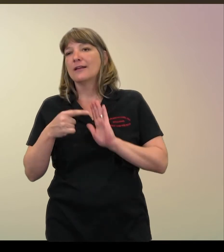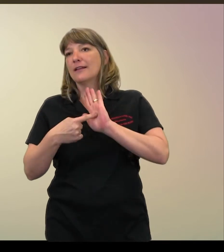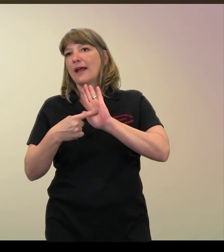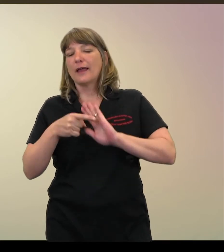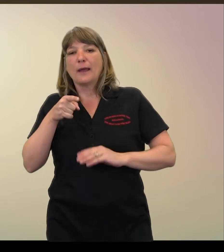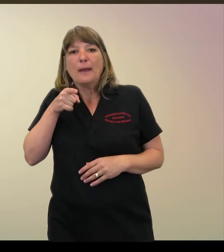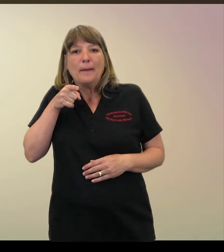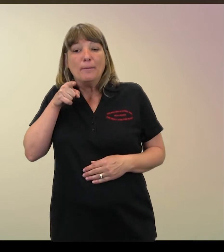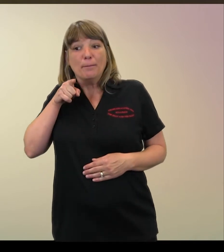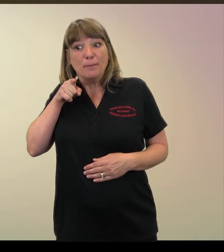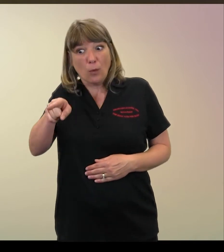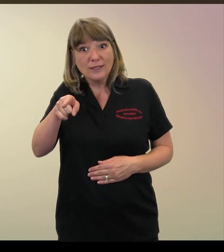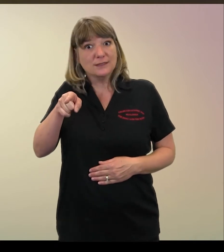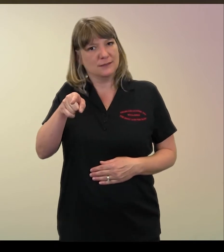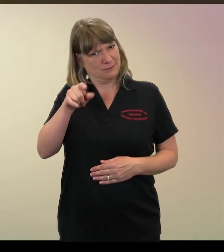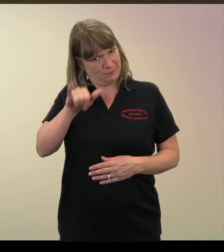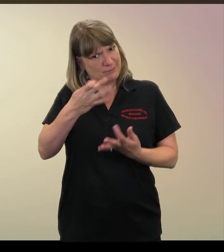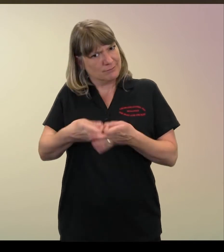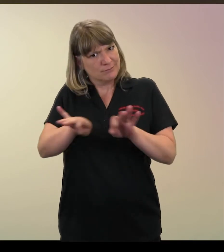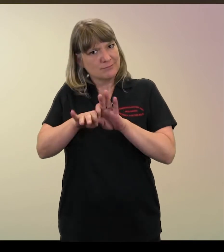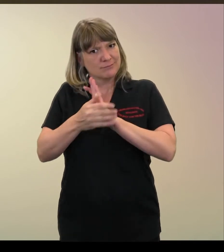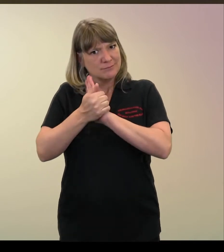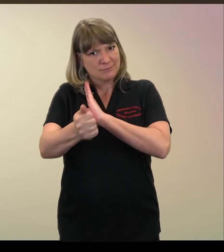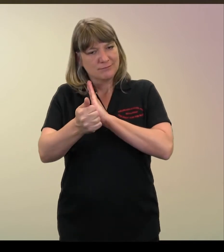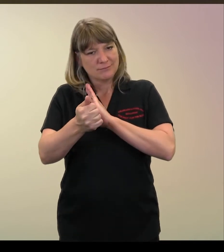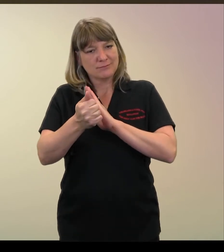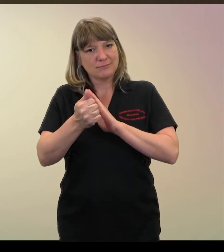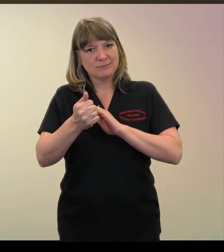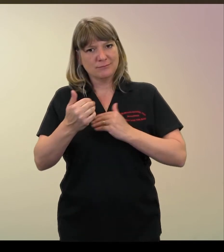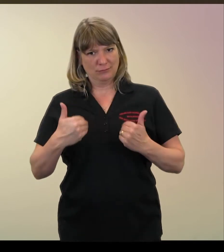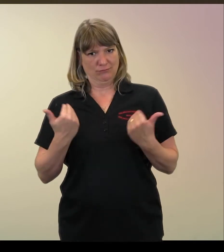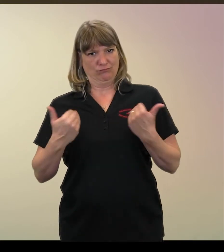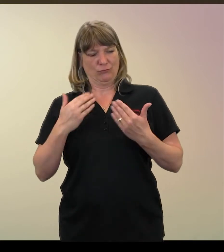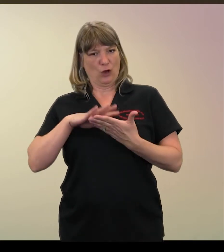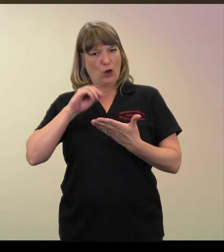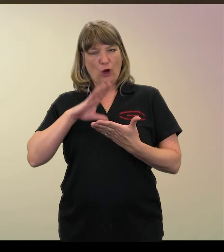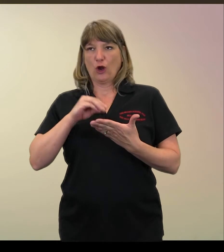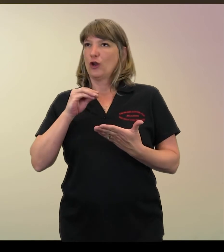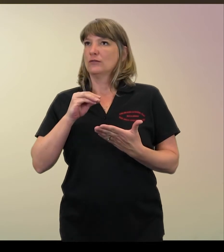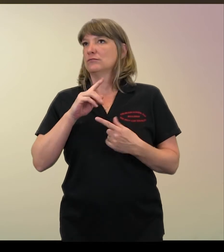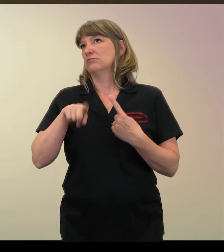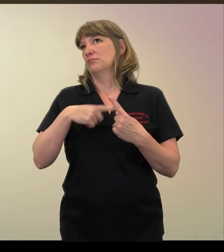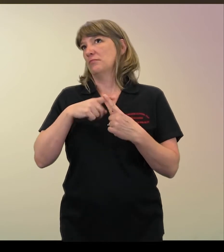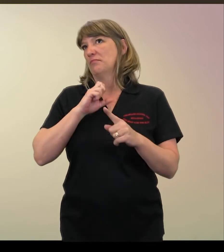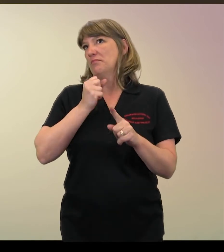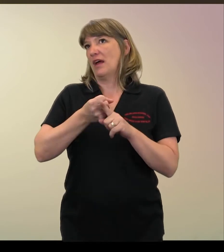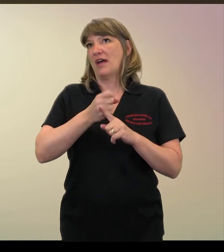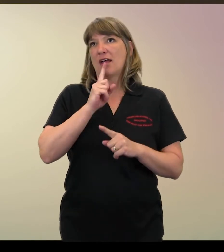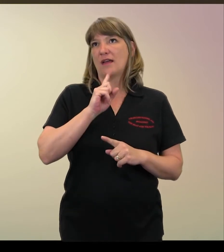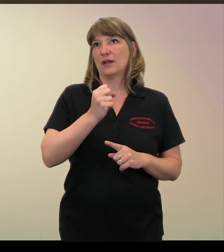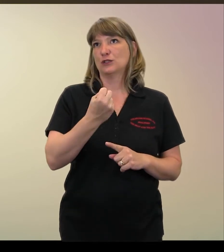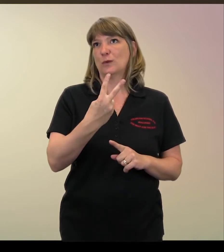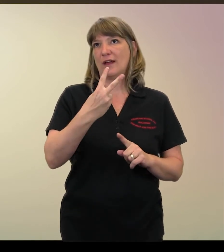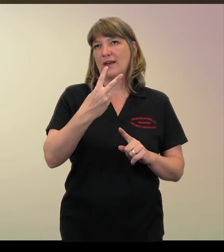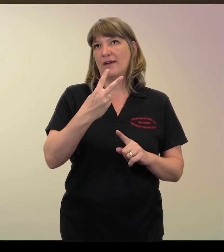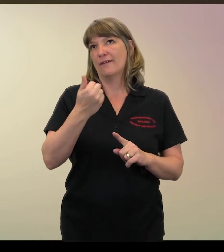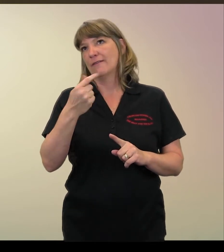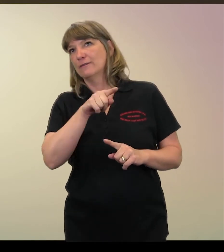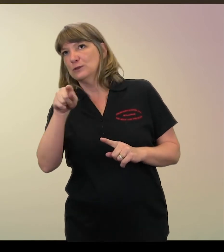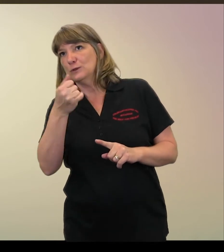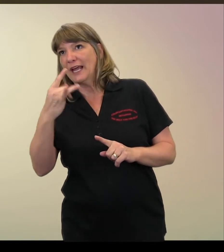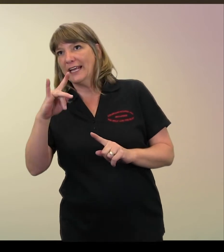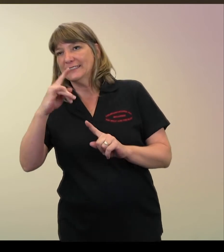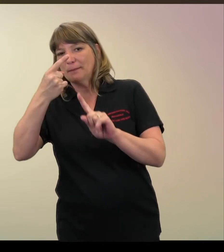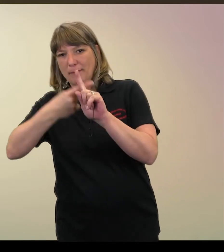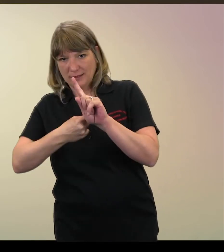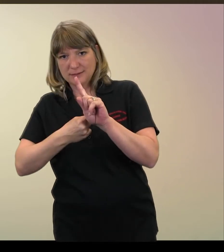are pointing. Pointing is a really important skill that comes in pretty early. Usually by 12 to 18 months, we